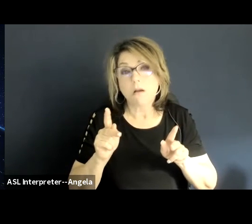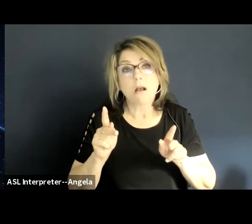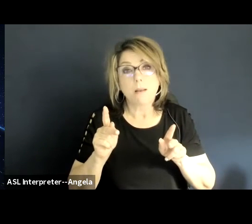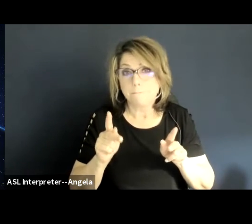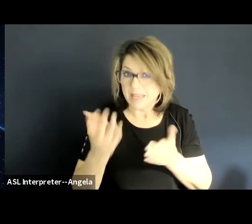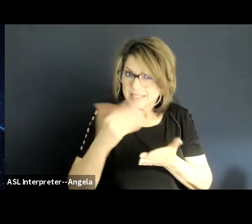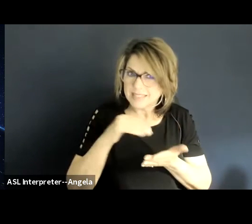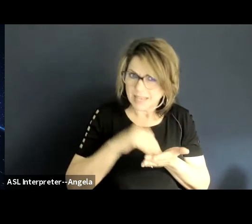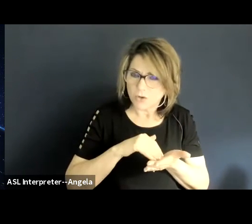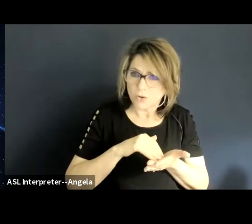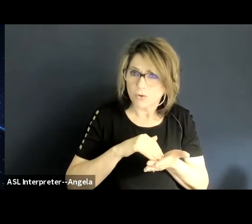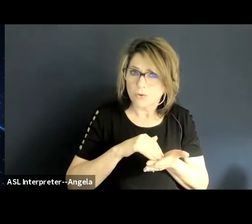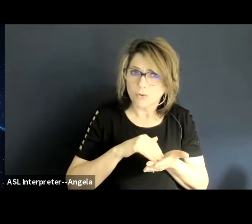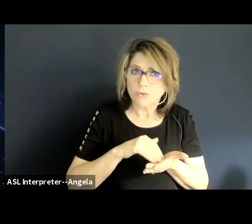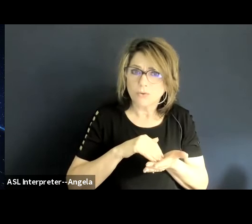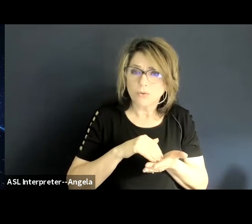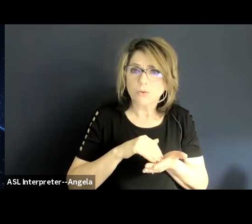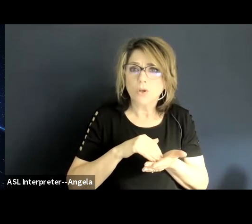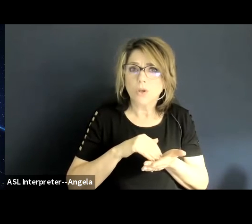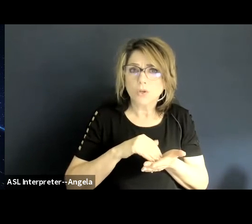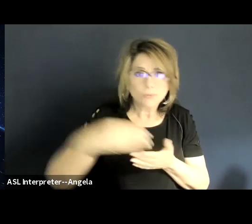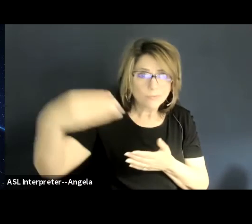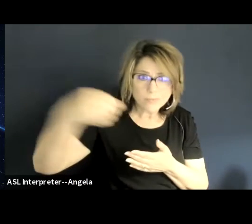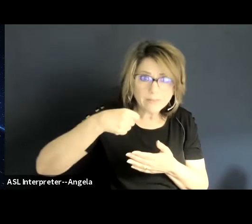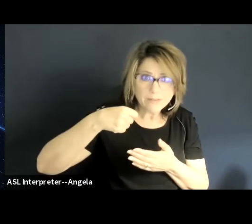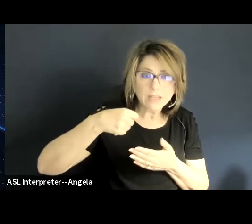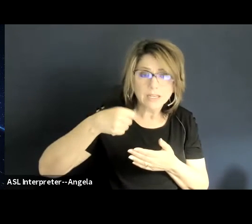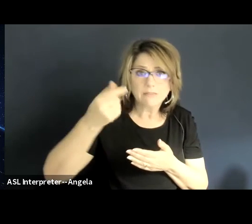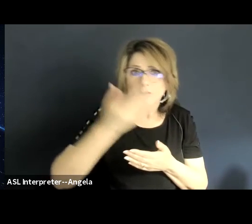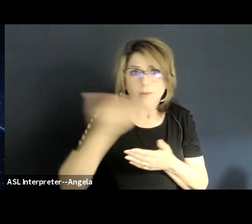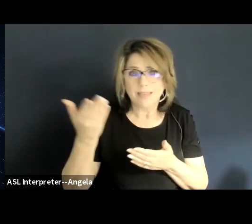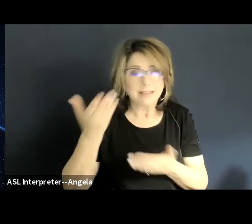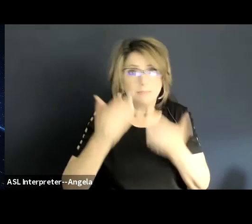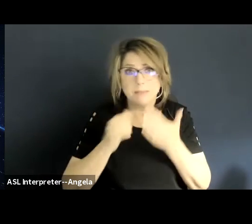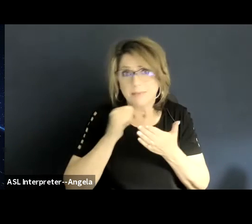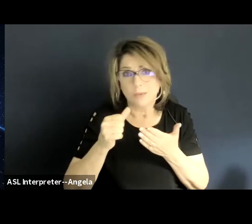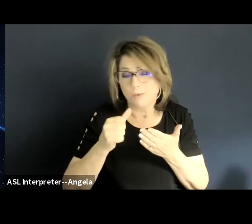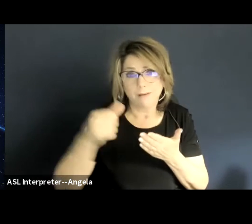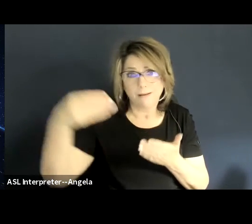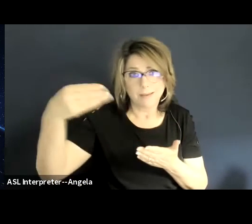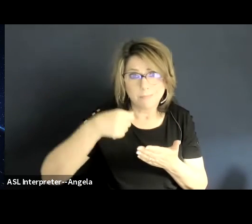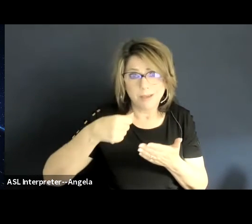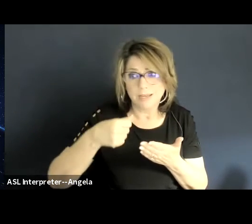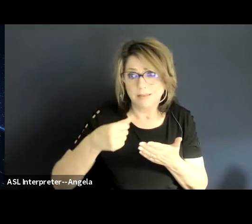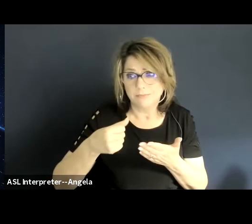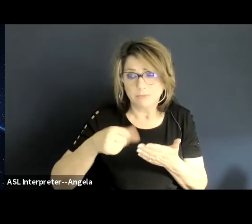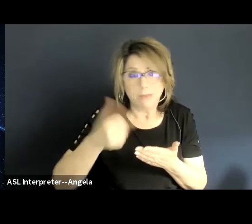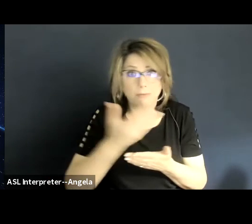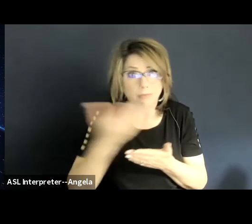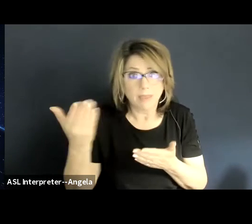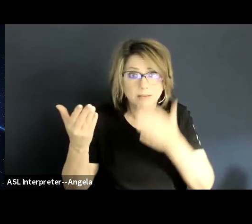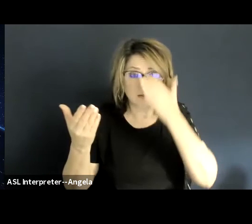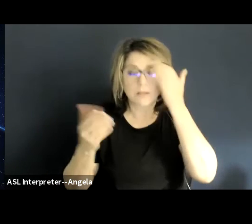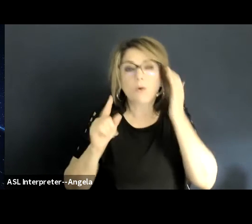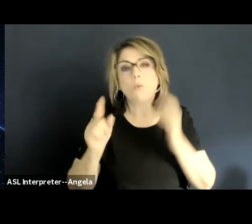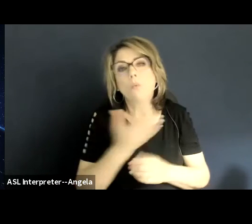center to receive funding on things that they may not have received funding before. One of the things that I get